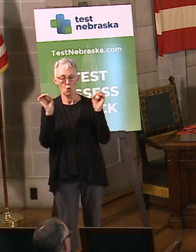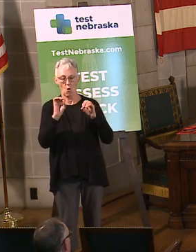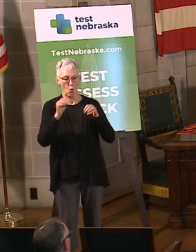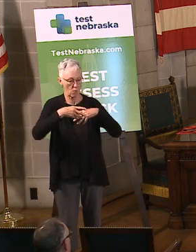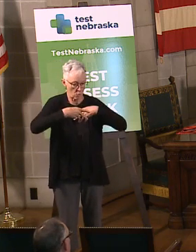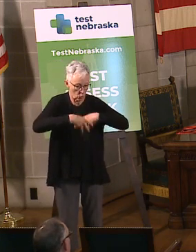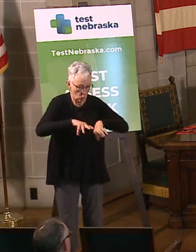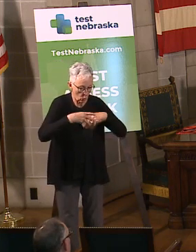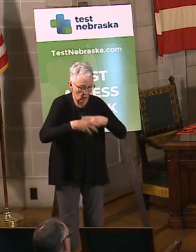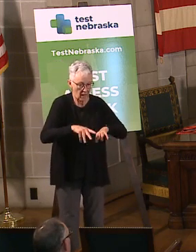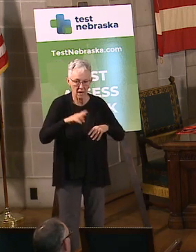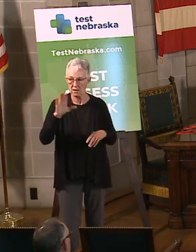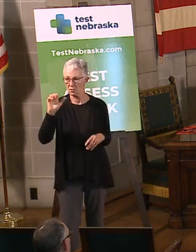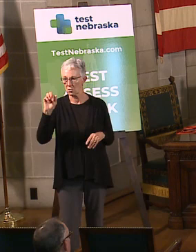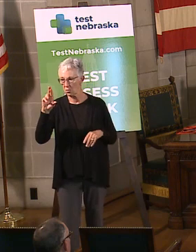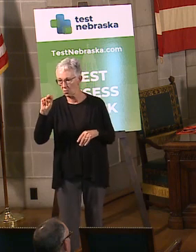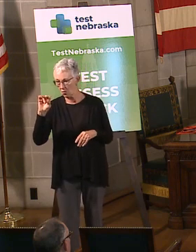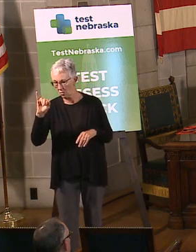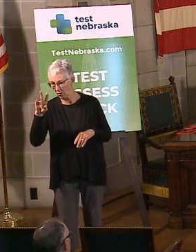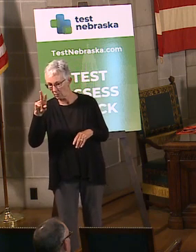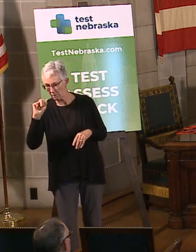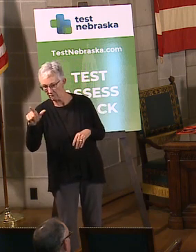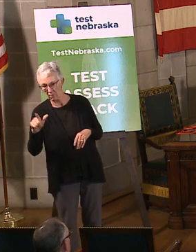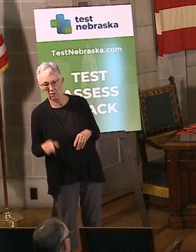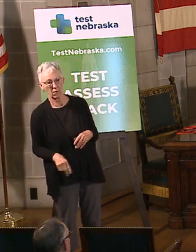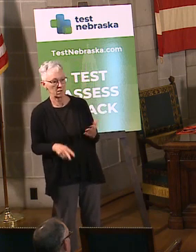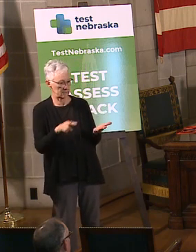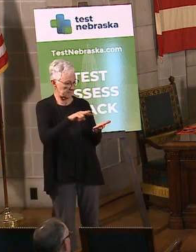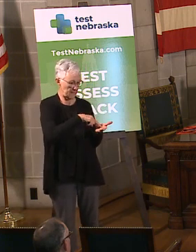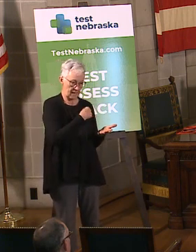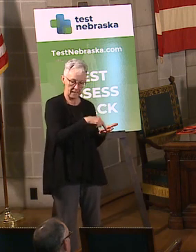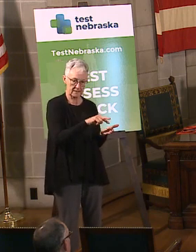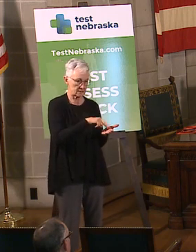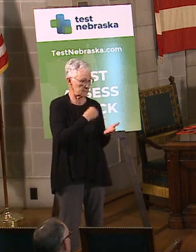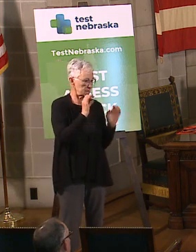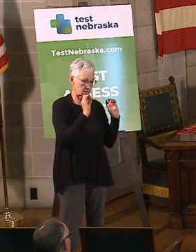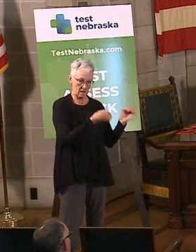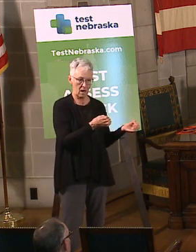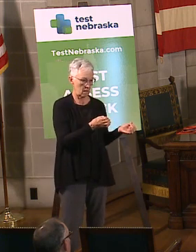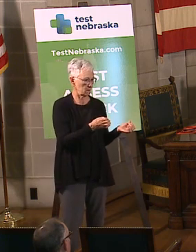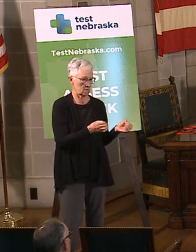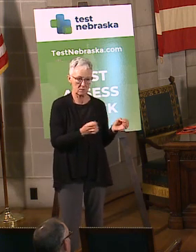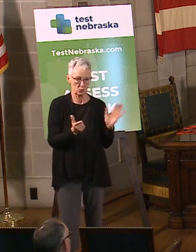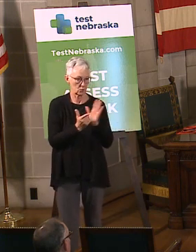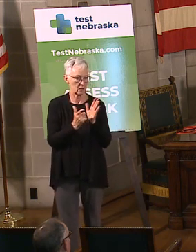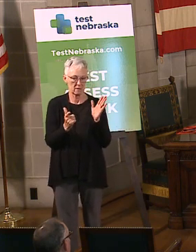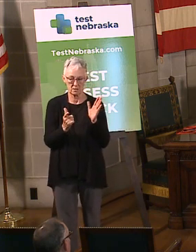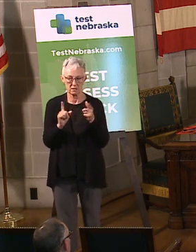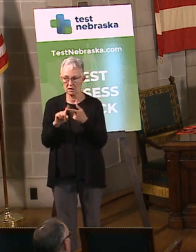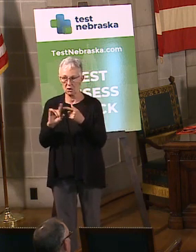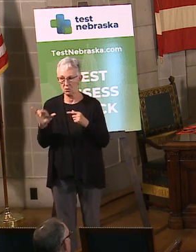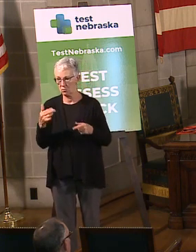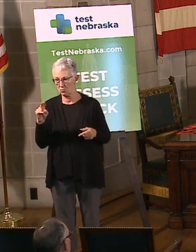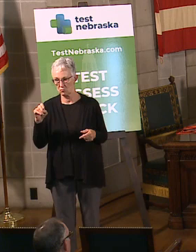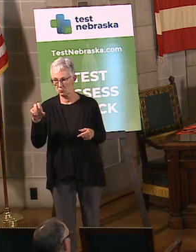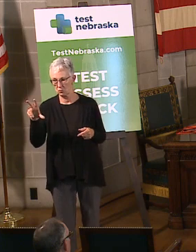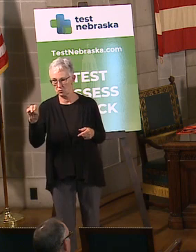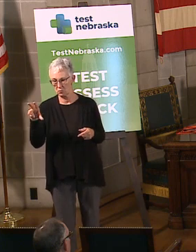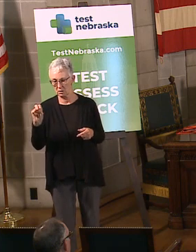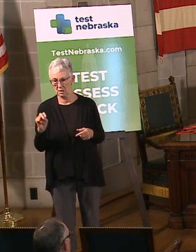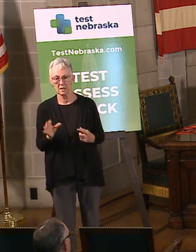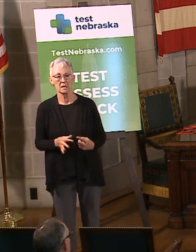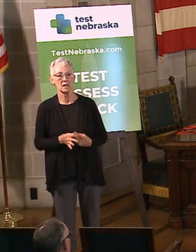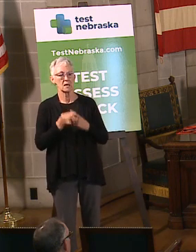midways, dances and street dances, beer gardens. They'll continue to be prohibited through June 30th, with the exception